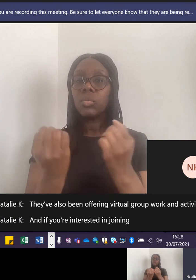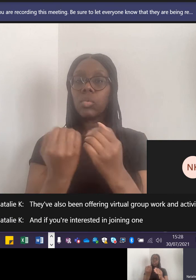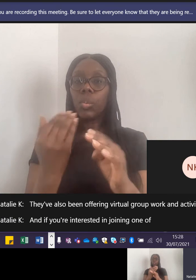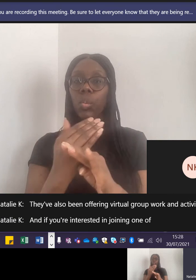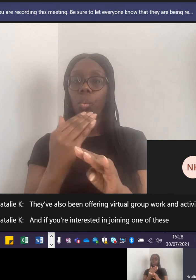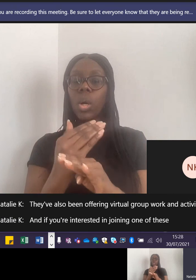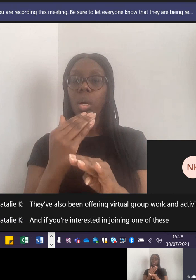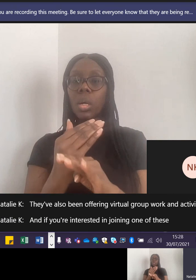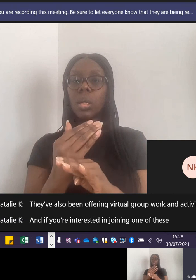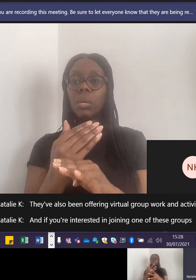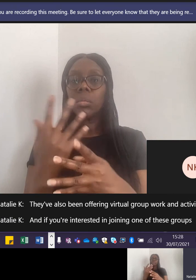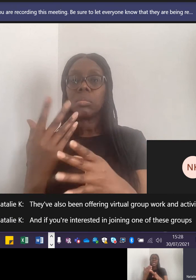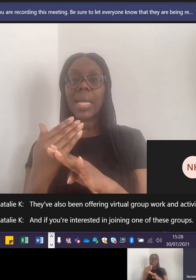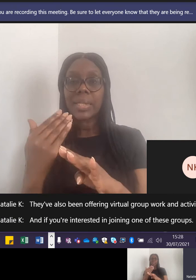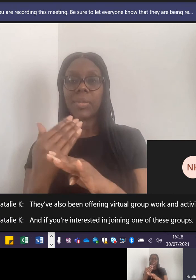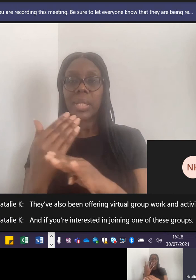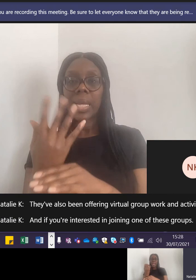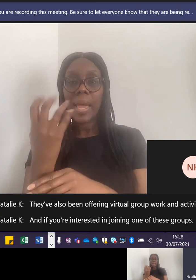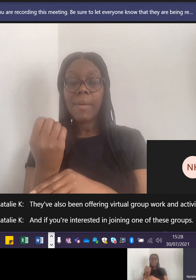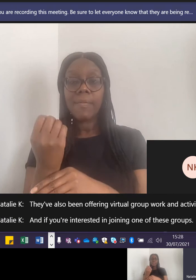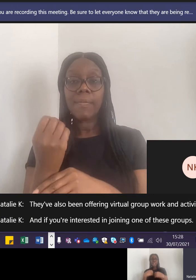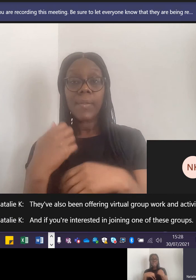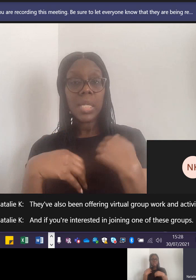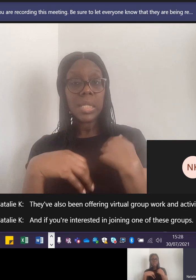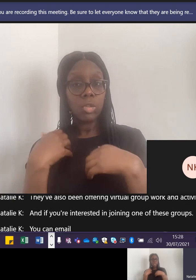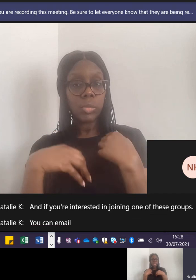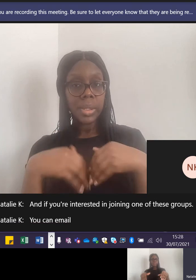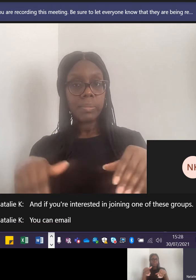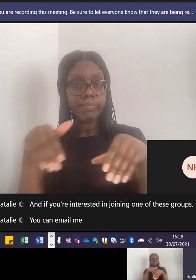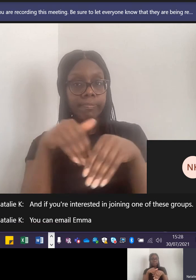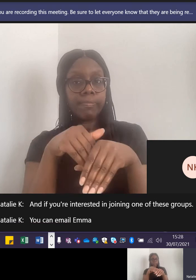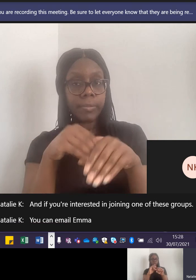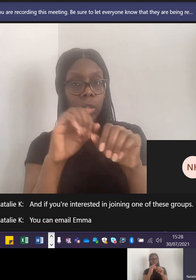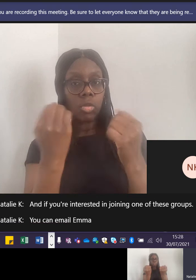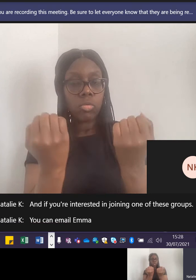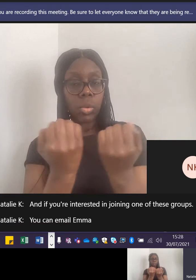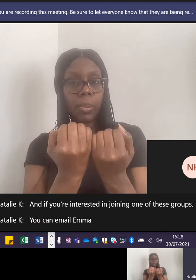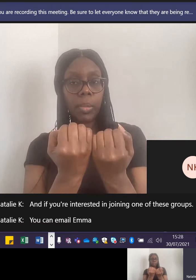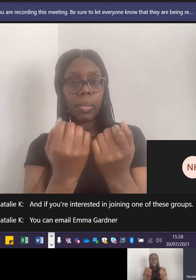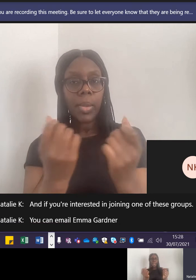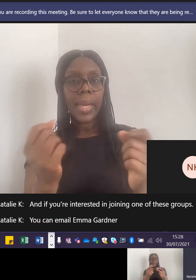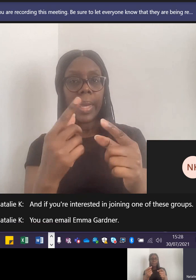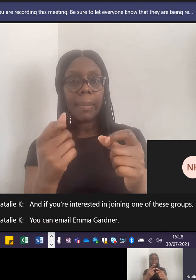of these groups, you can email Emma Gardner,